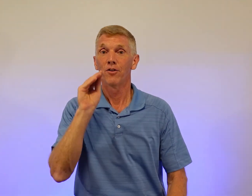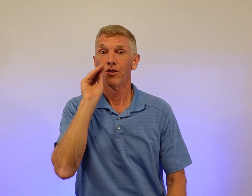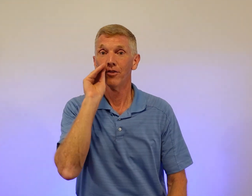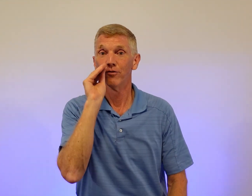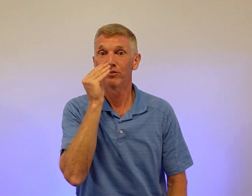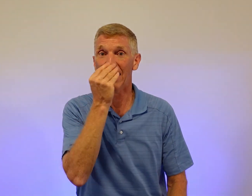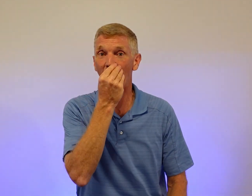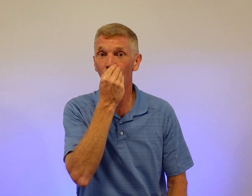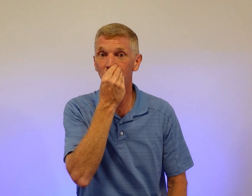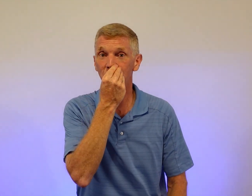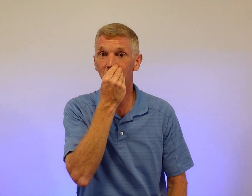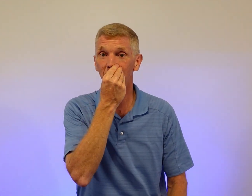the flowers,